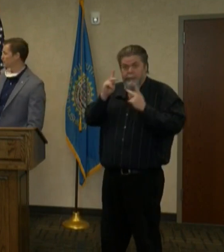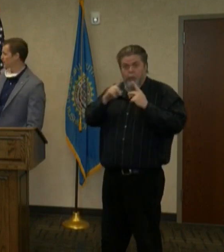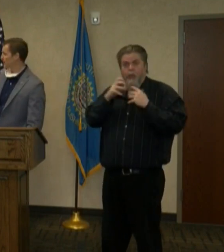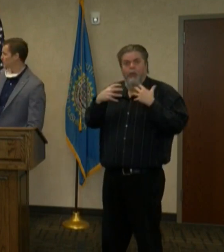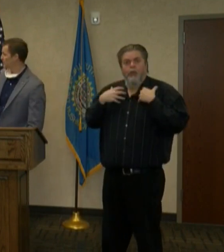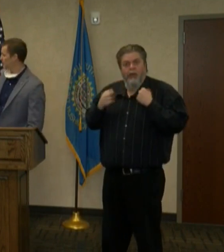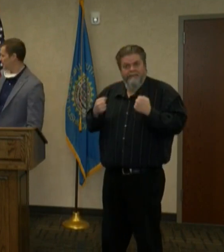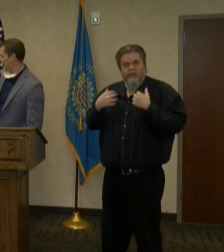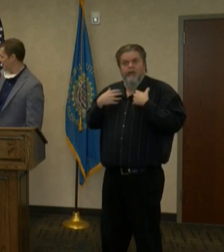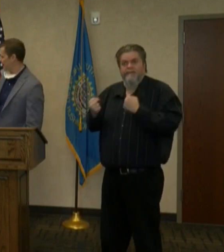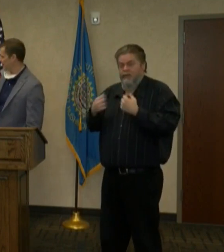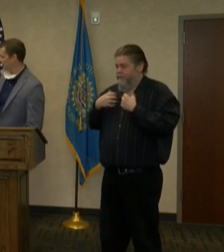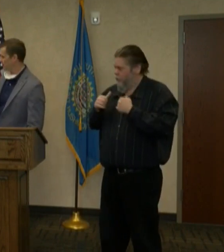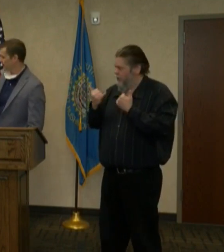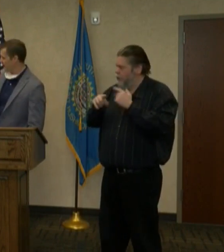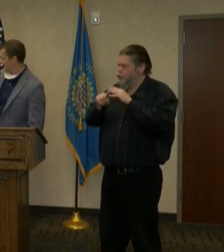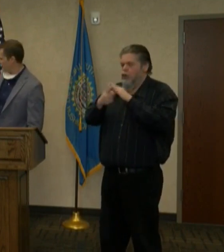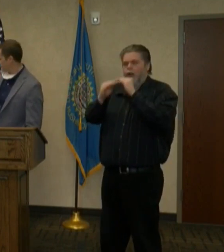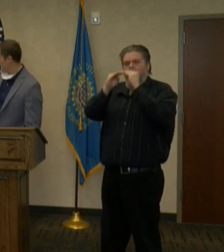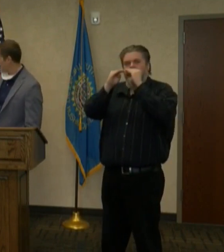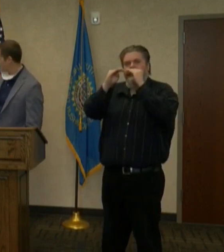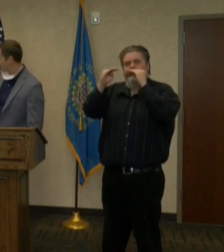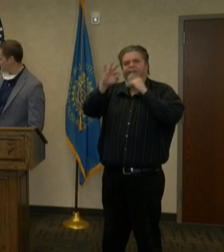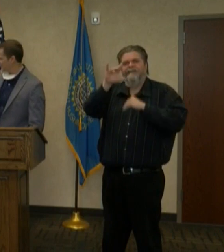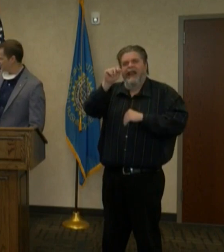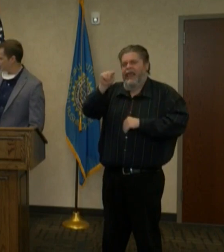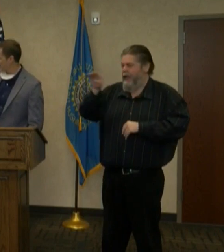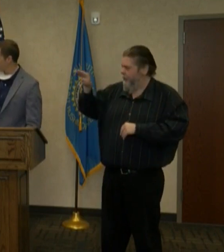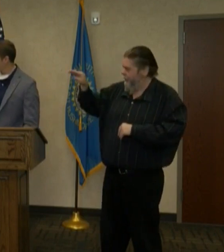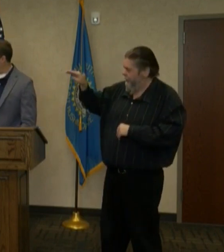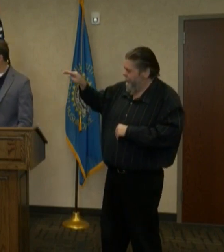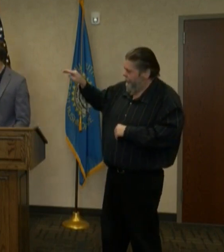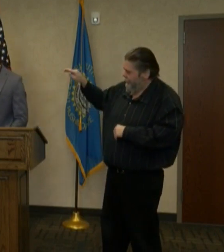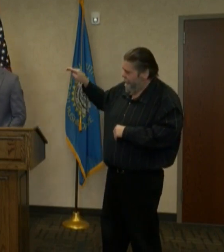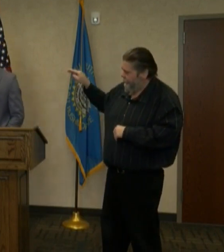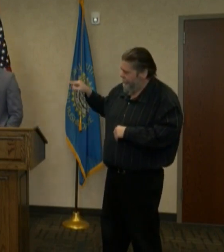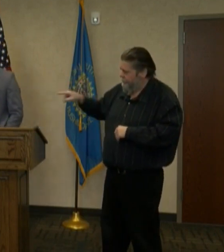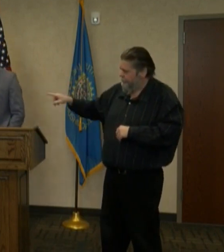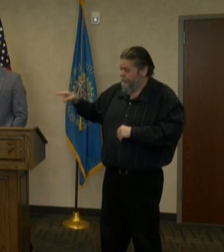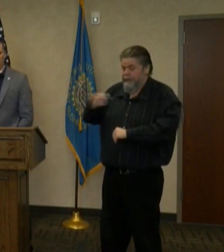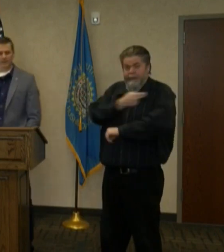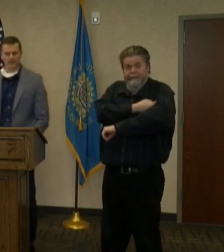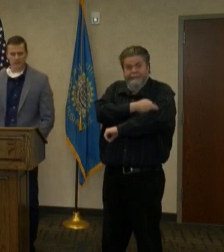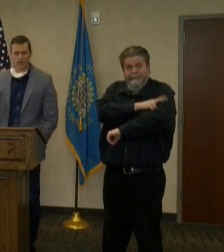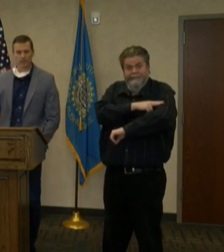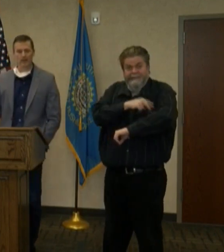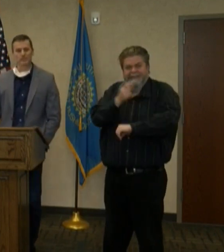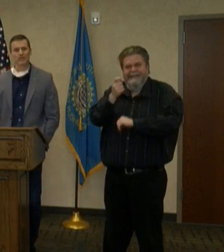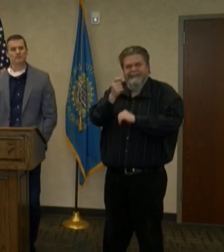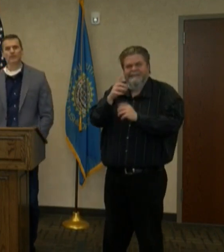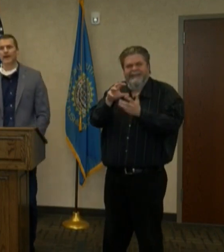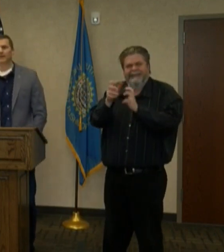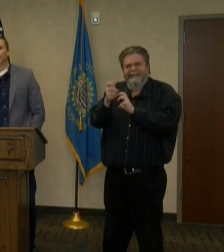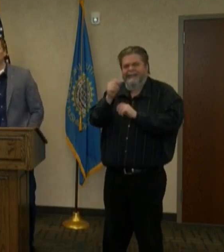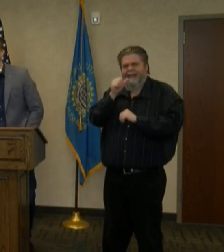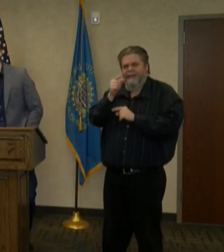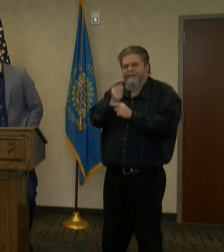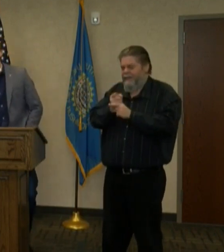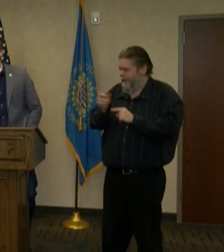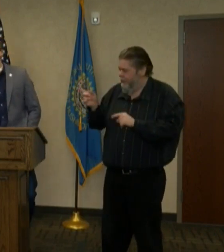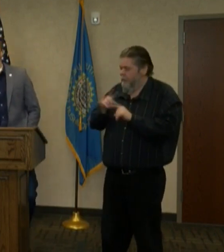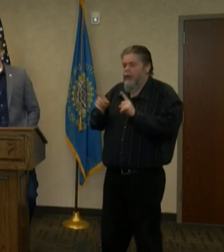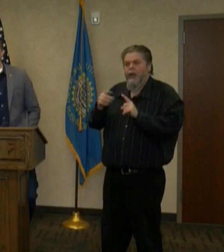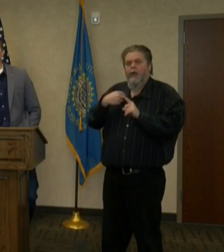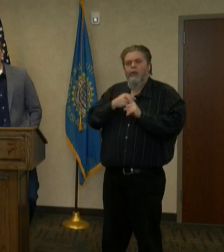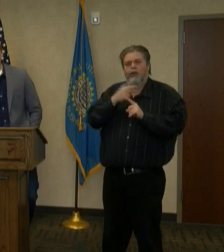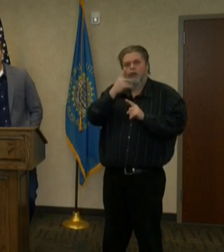had an increase. We had a little bit of a flat line here. And this hospitalization rate, again, the data came through wonky there, so I apologize for that. But we're